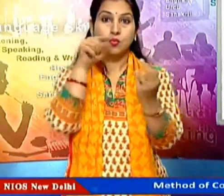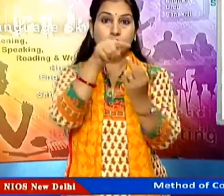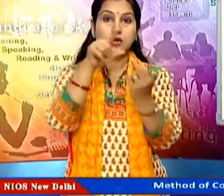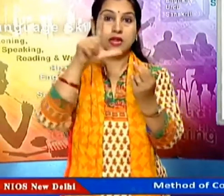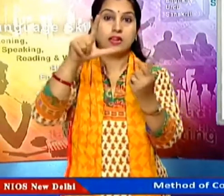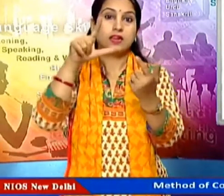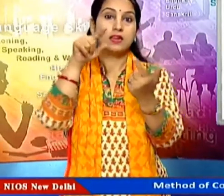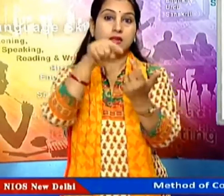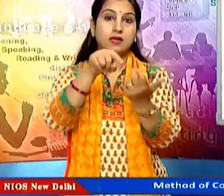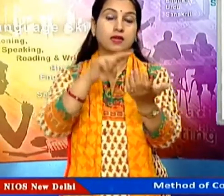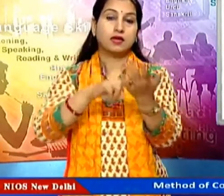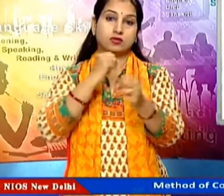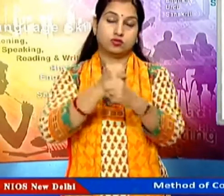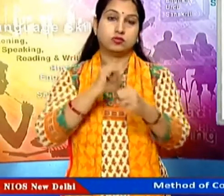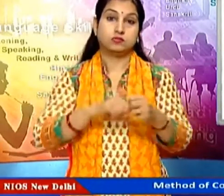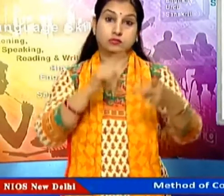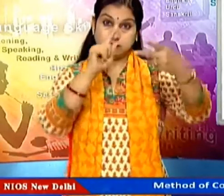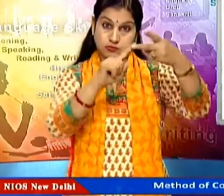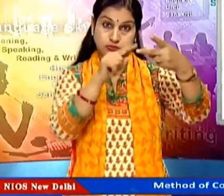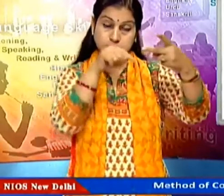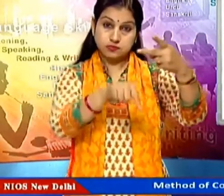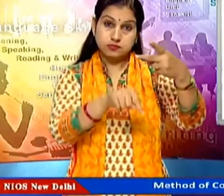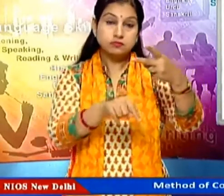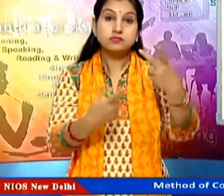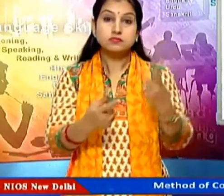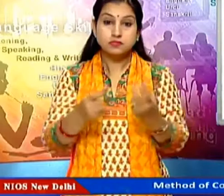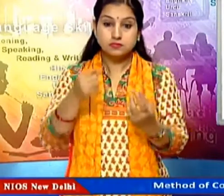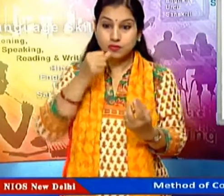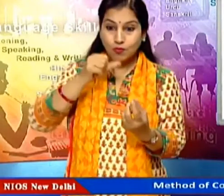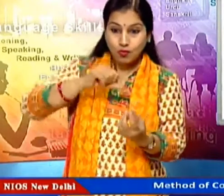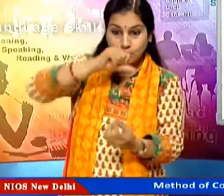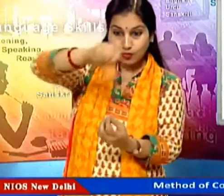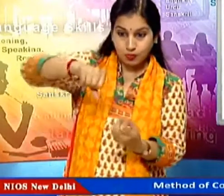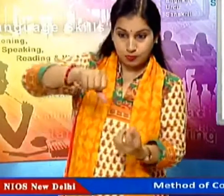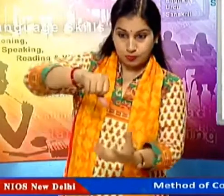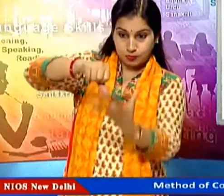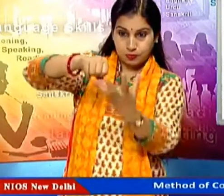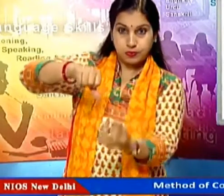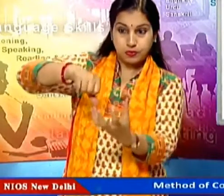The second point is steaming.